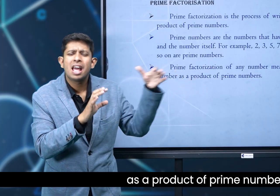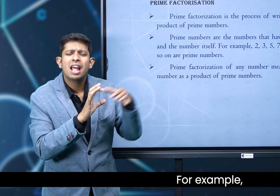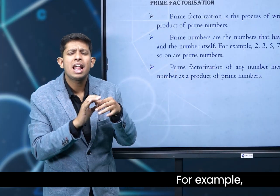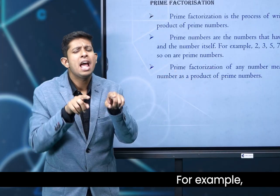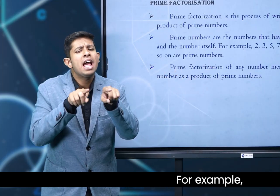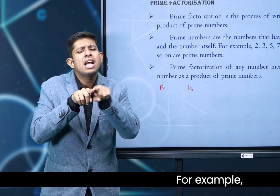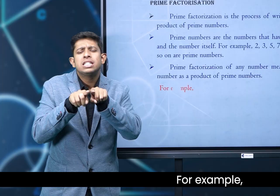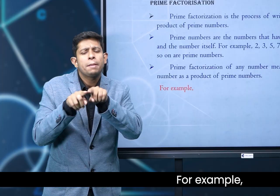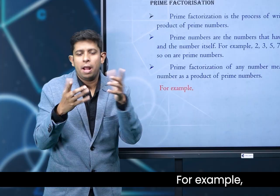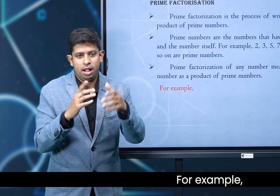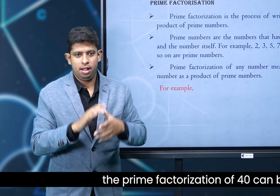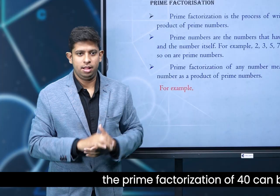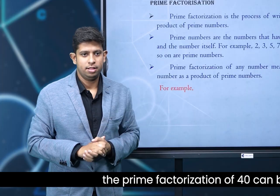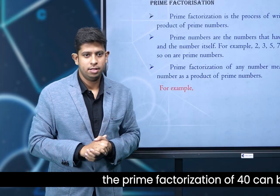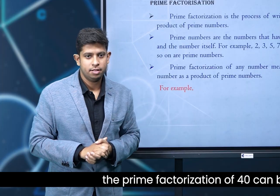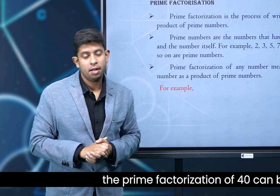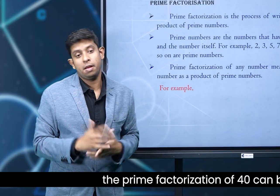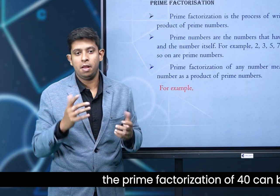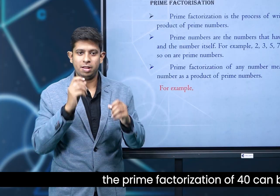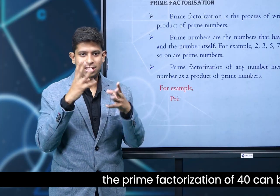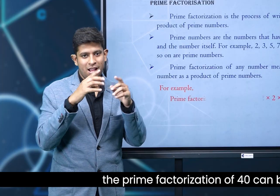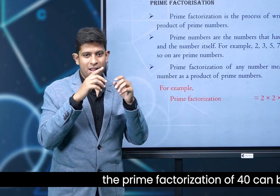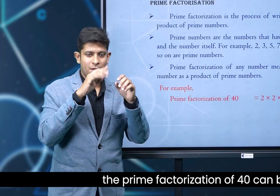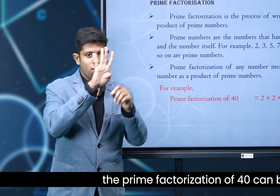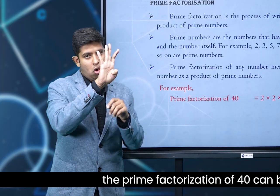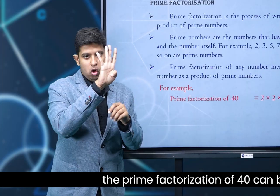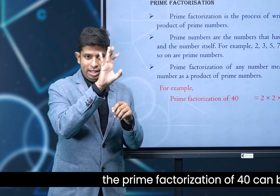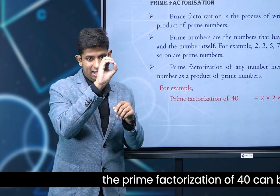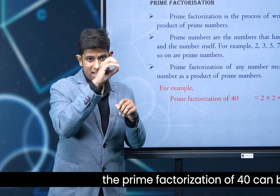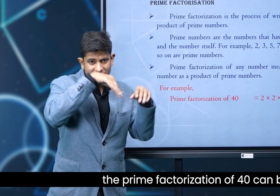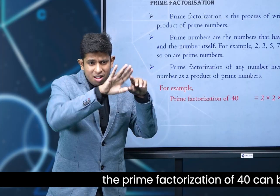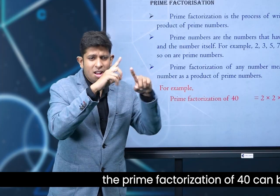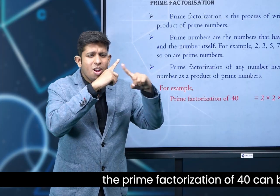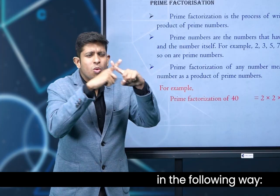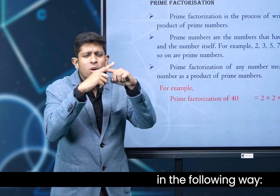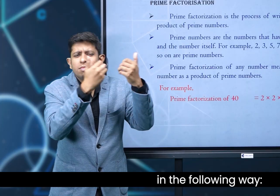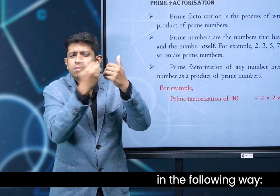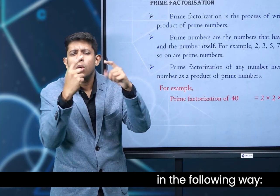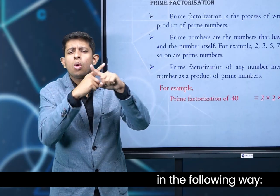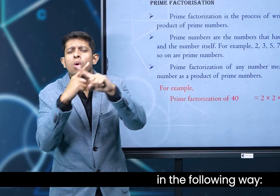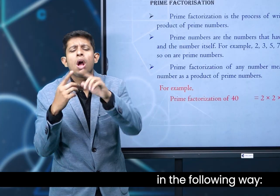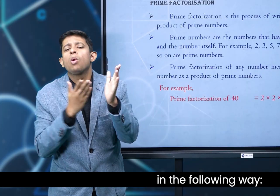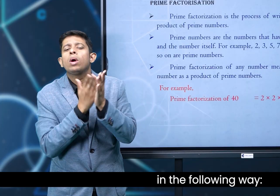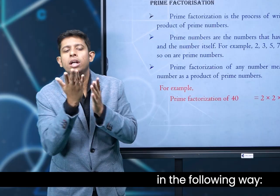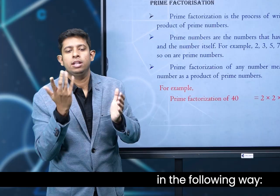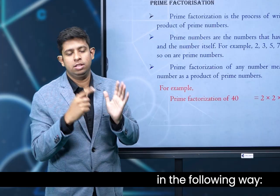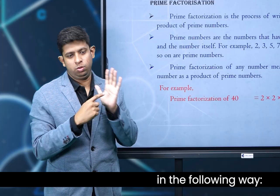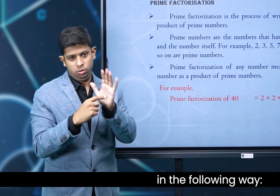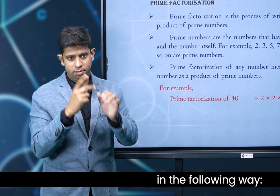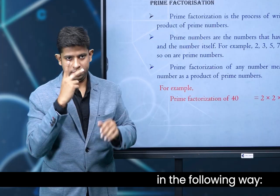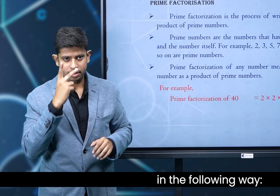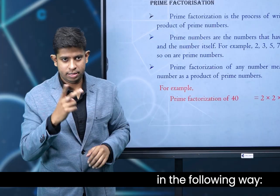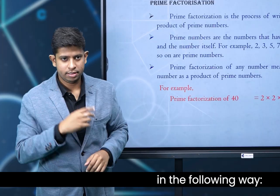For example, the prime factorization of 40 can be done in the following way.